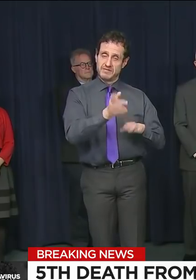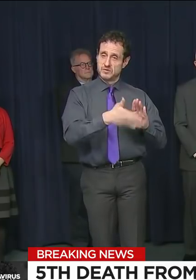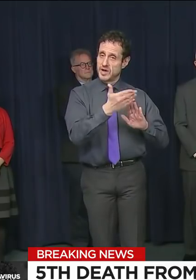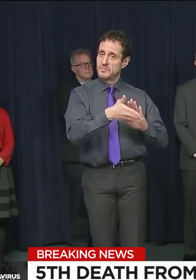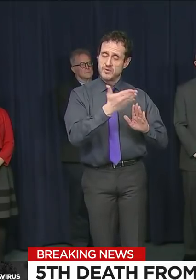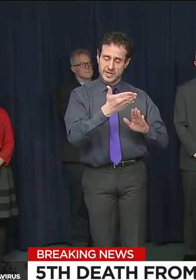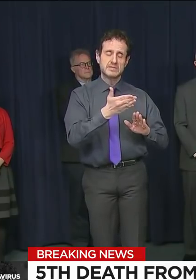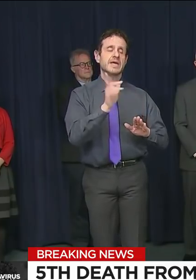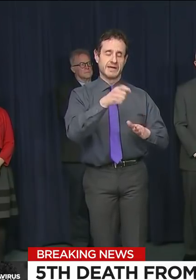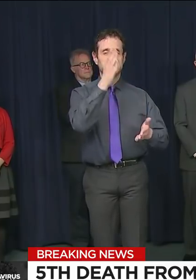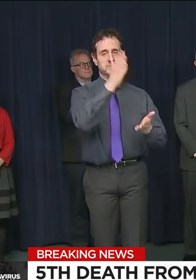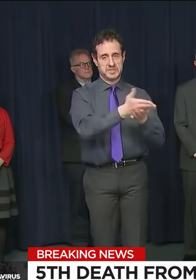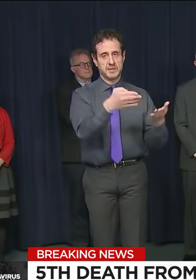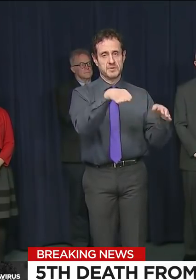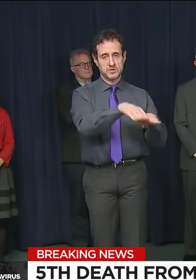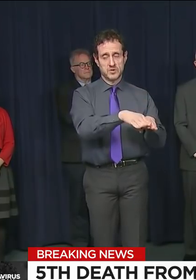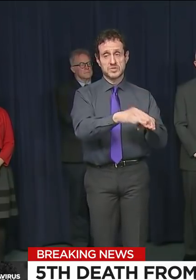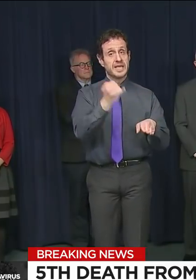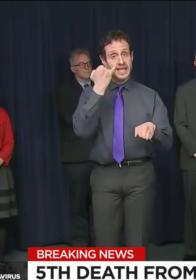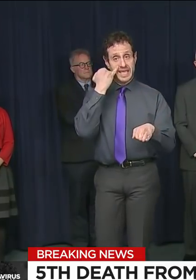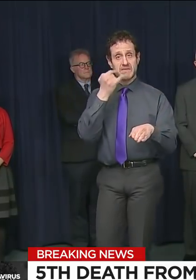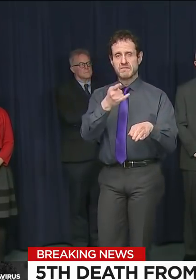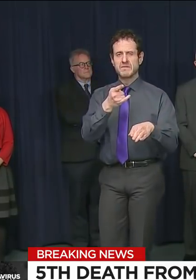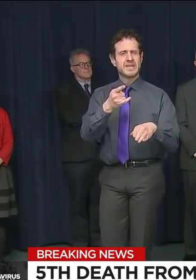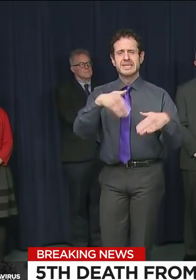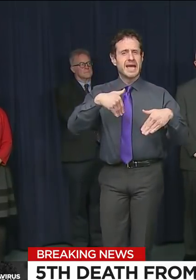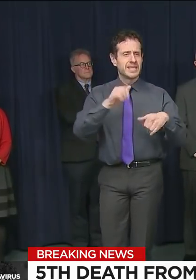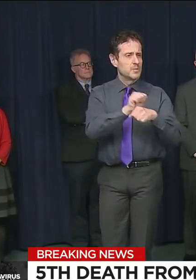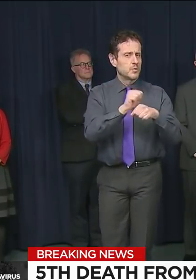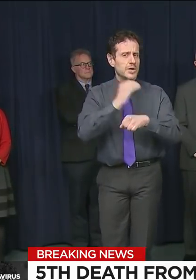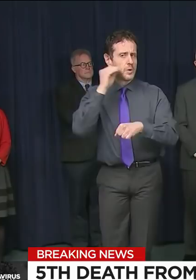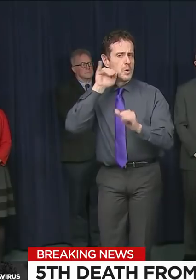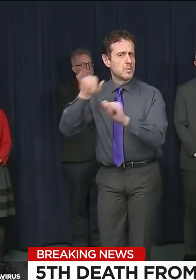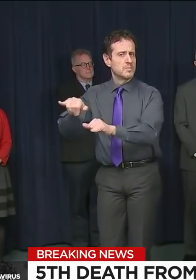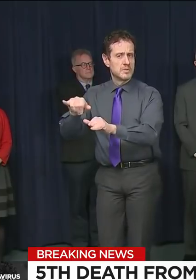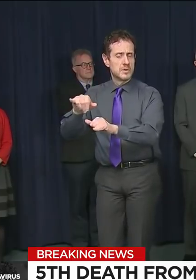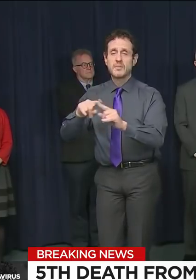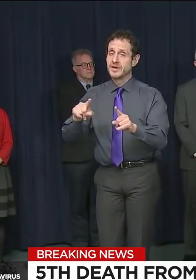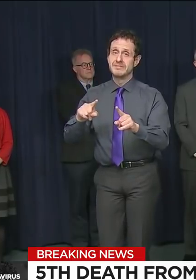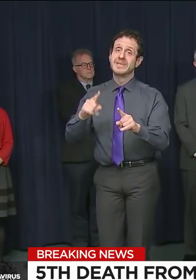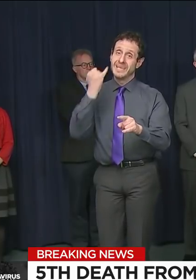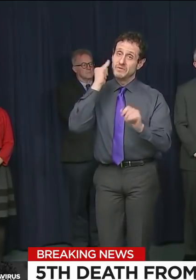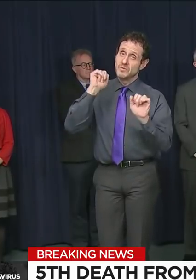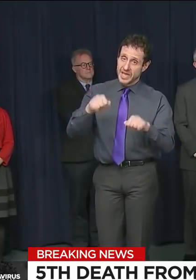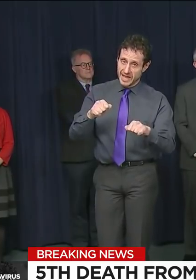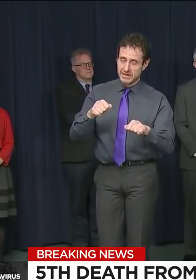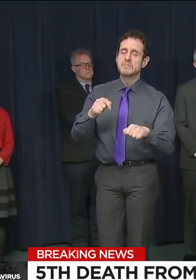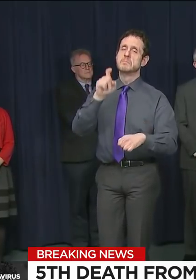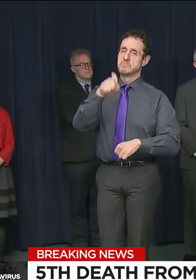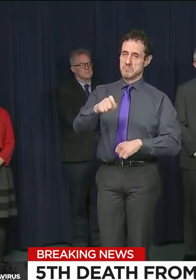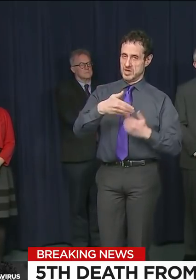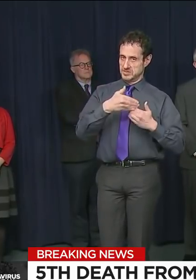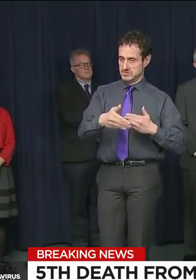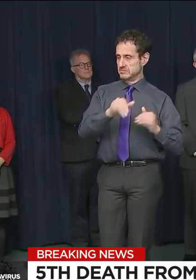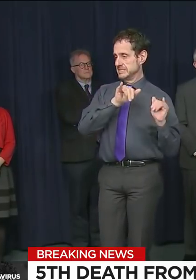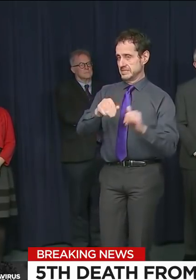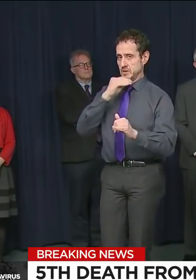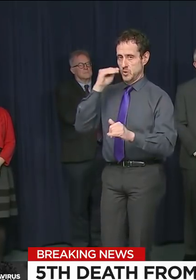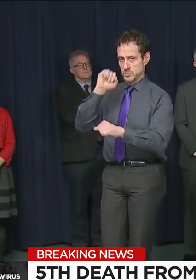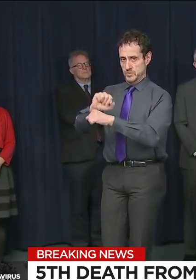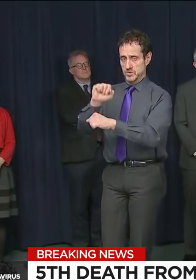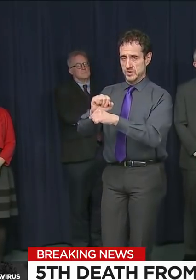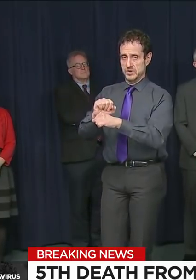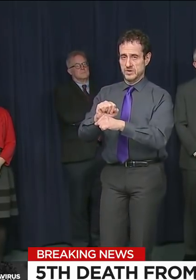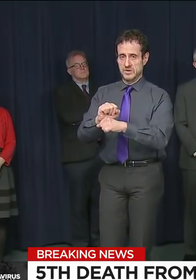from home and aren't already doing so, now is the time when you must. The heroes of this moment,